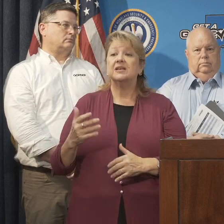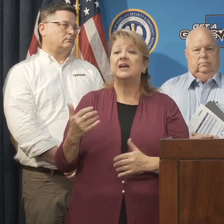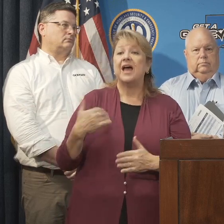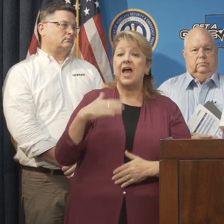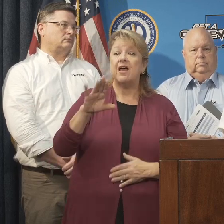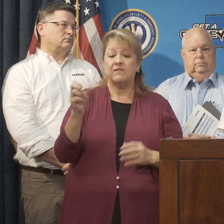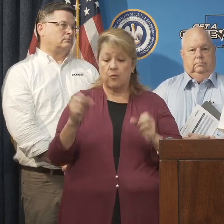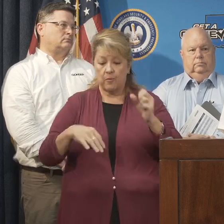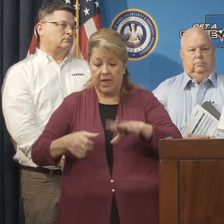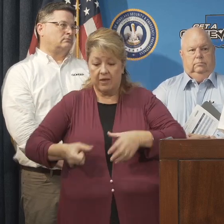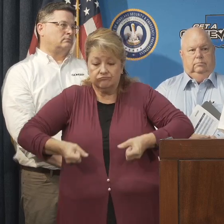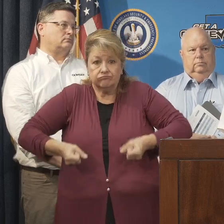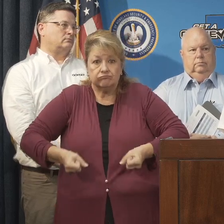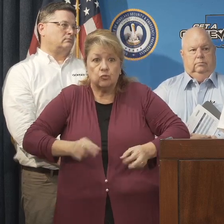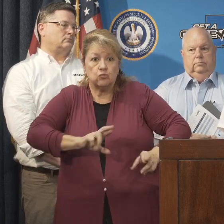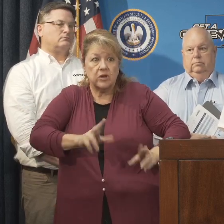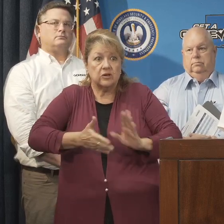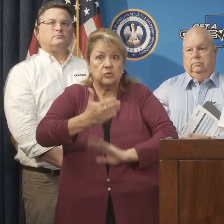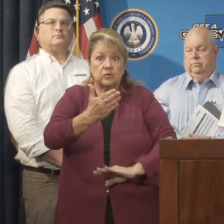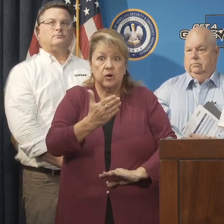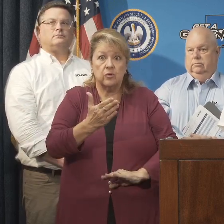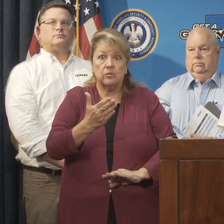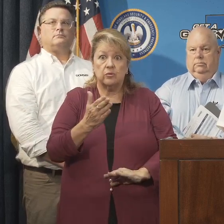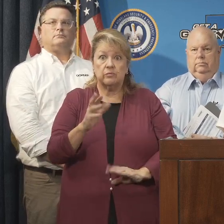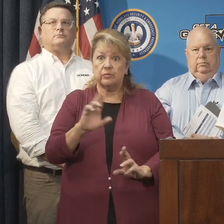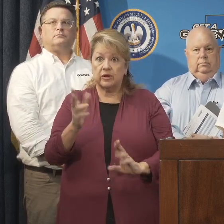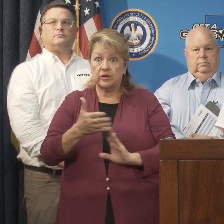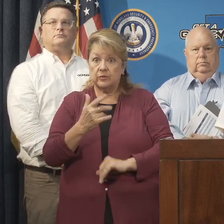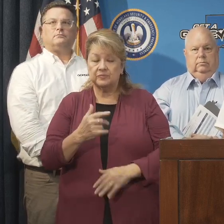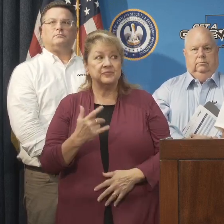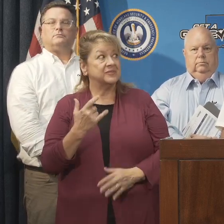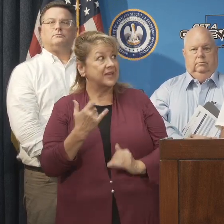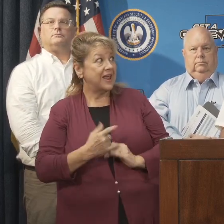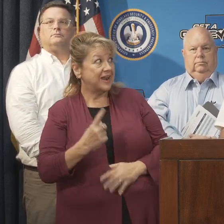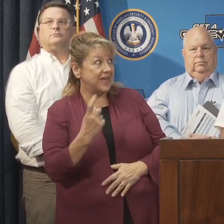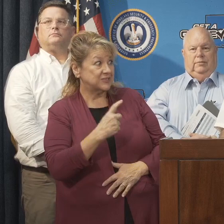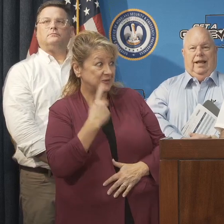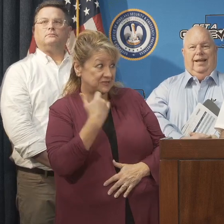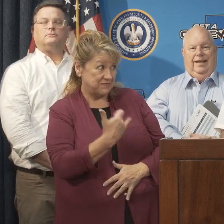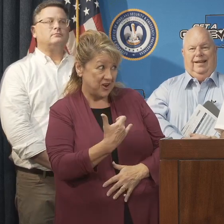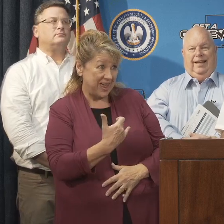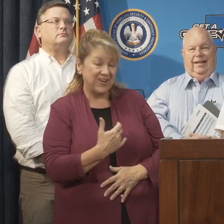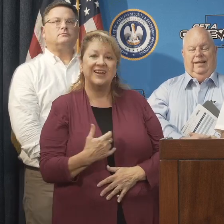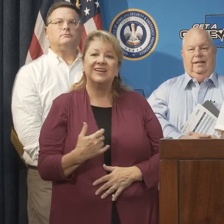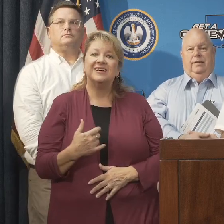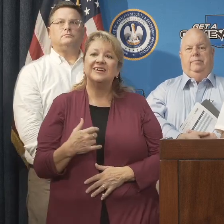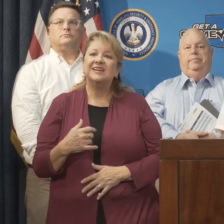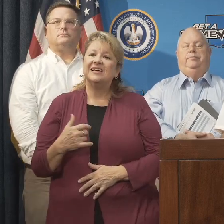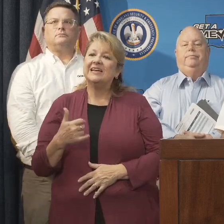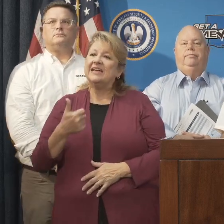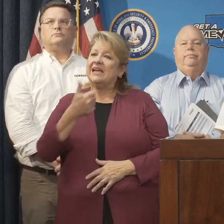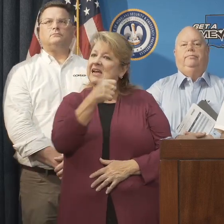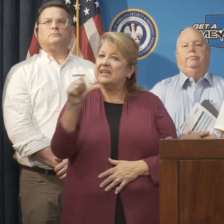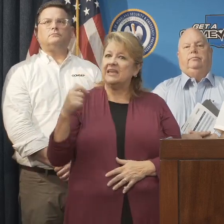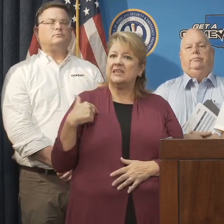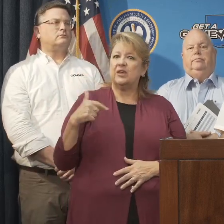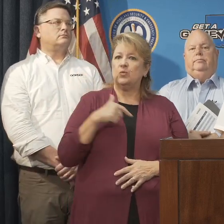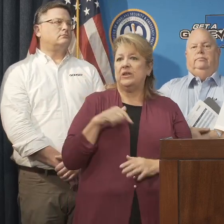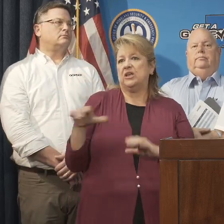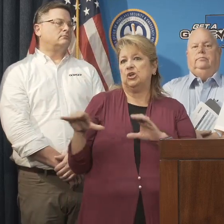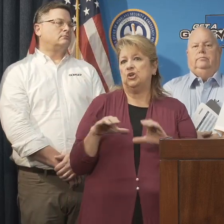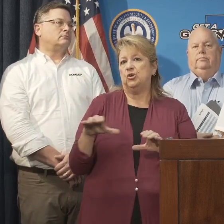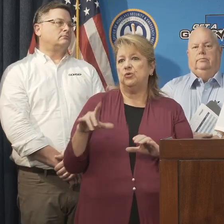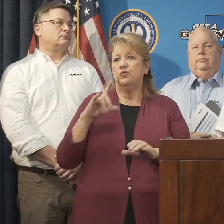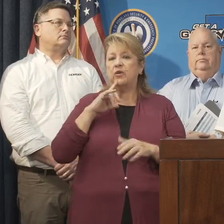forth. All right. Last question for now. Mitigation, can anything be done in regards to